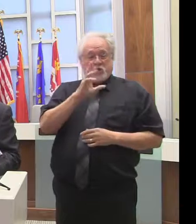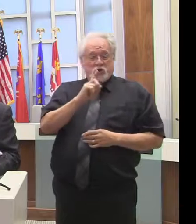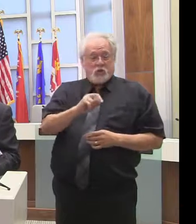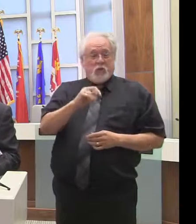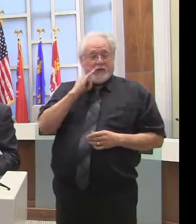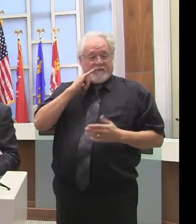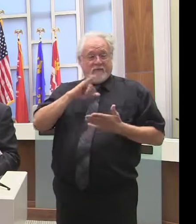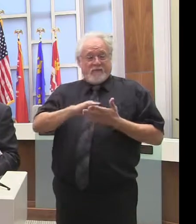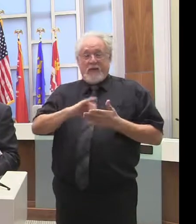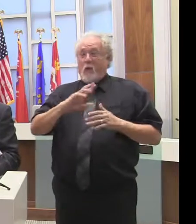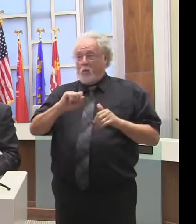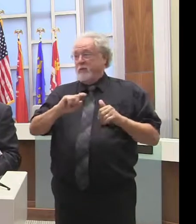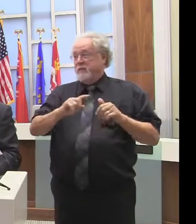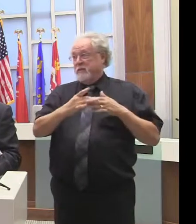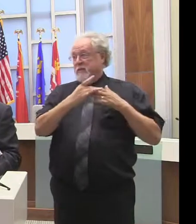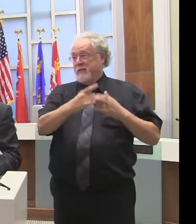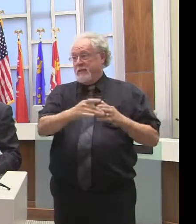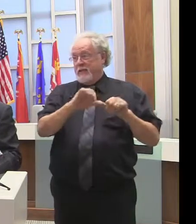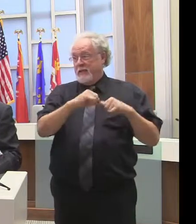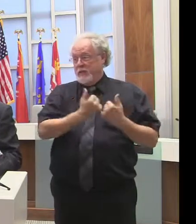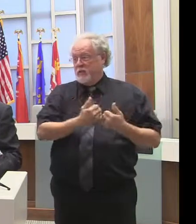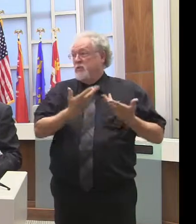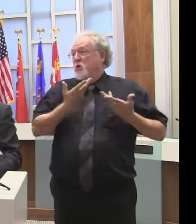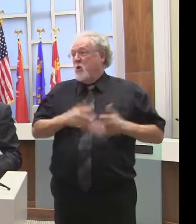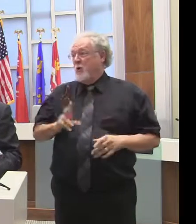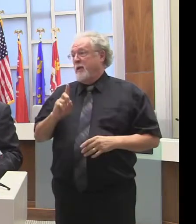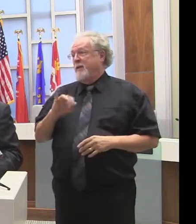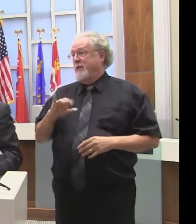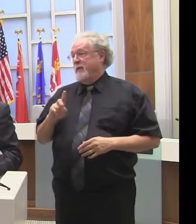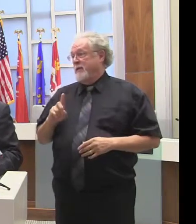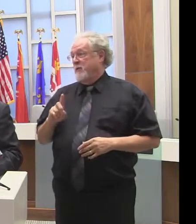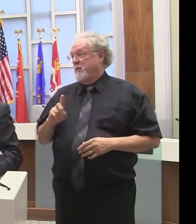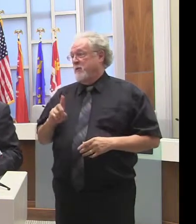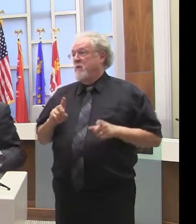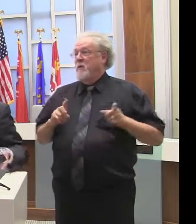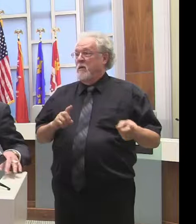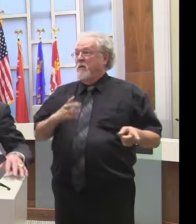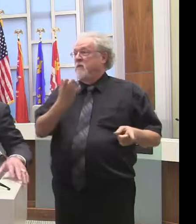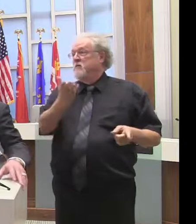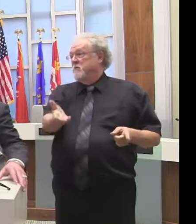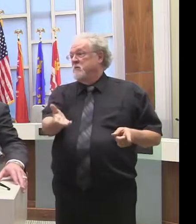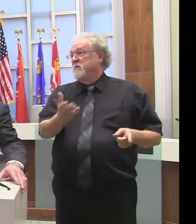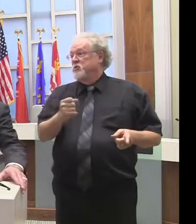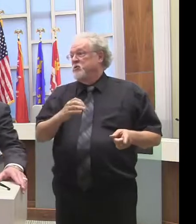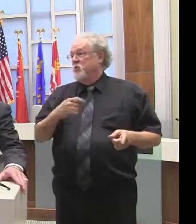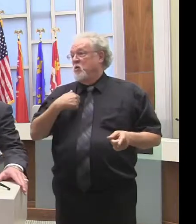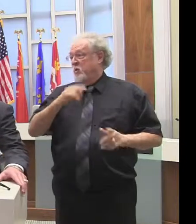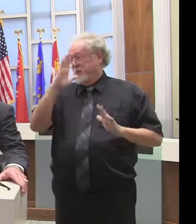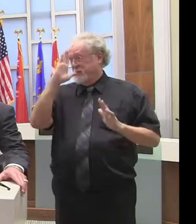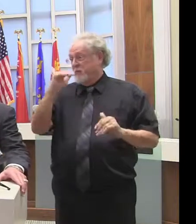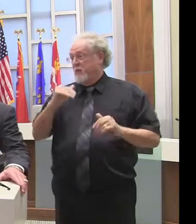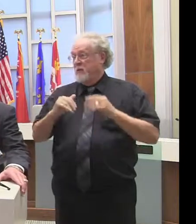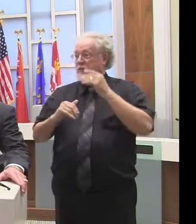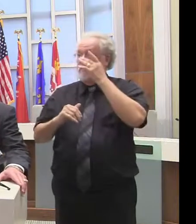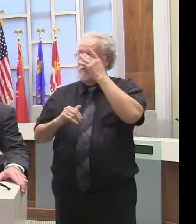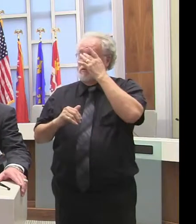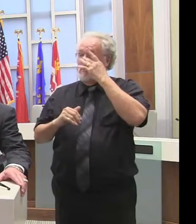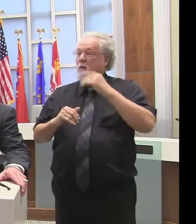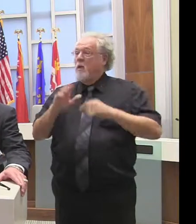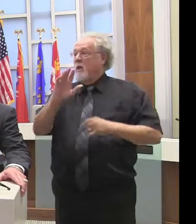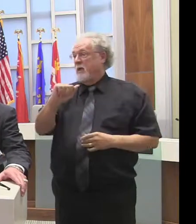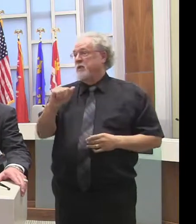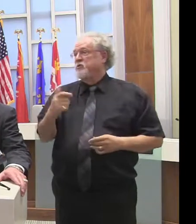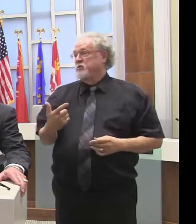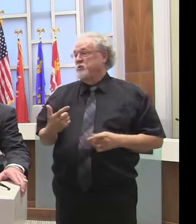principal agency investigating this matter from the outset has already been done. And so we would expect at this point the